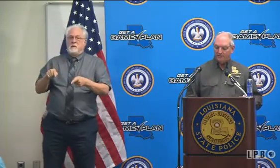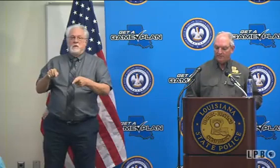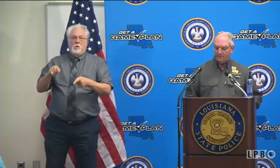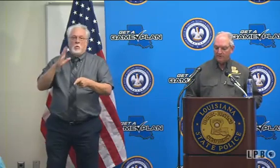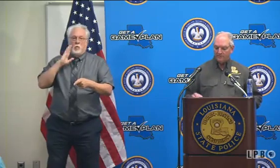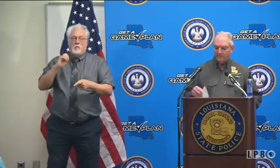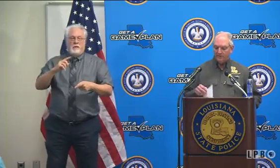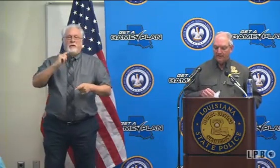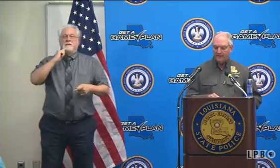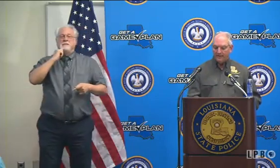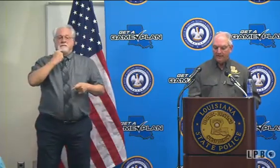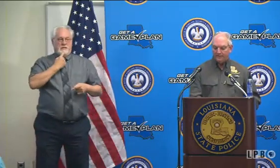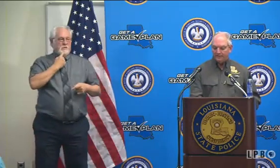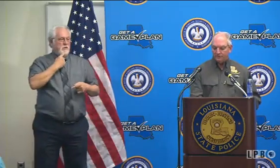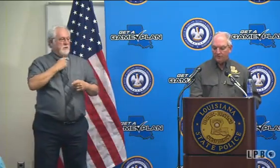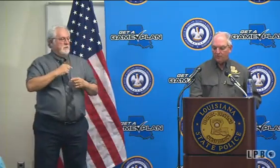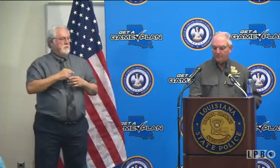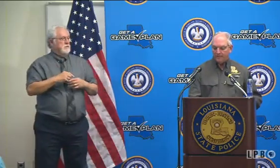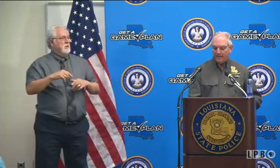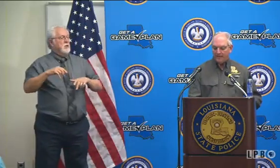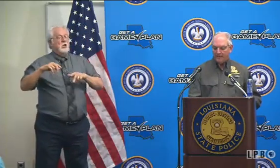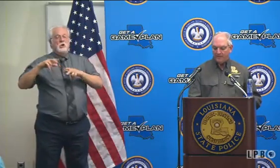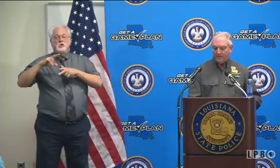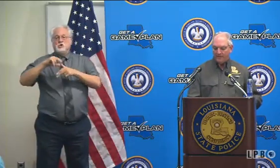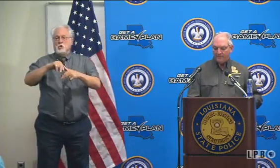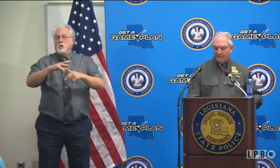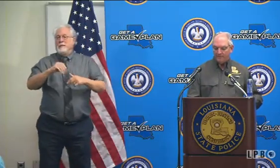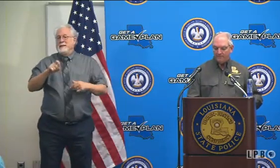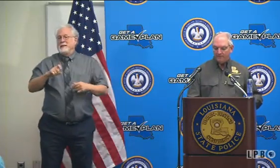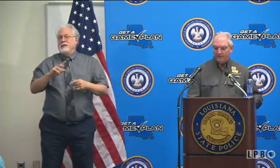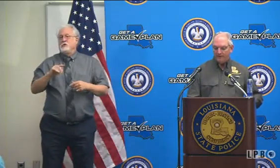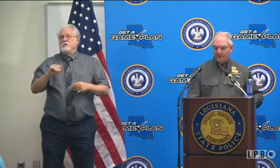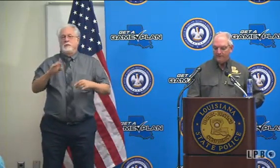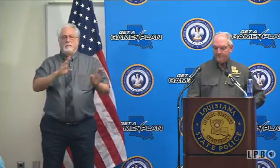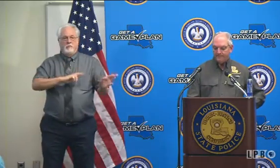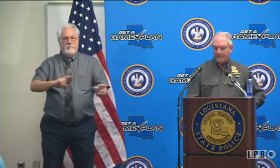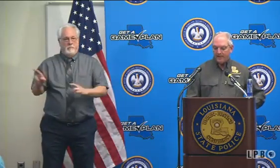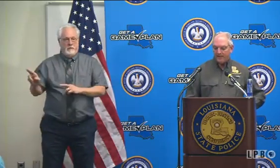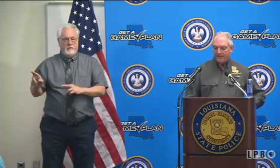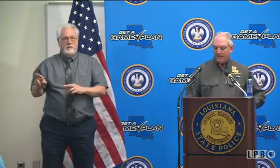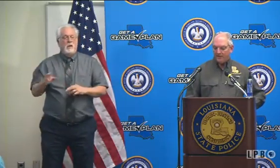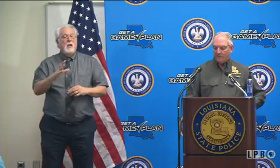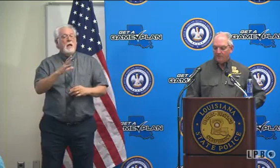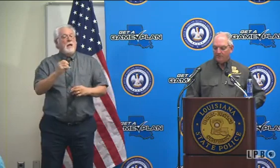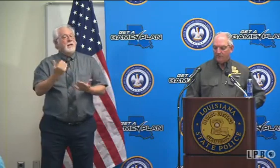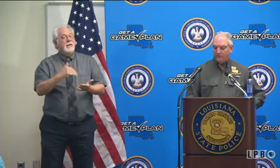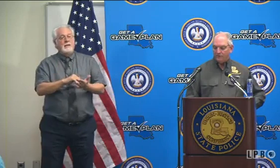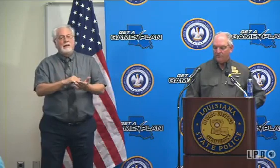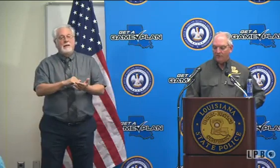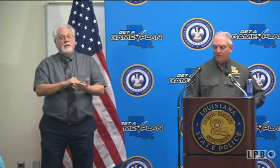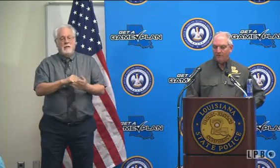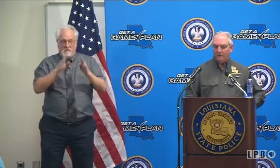be a serious storm, and we need to be prepared. And again, don't be so focused on